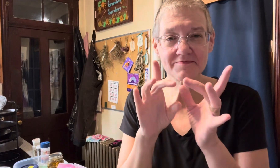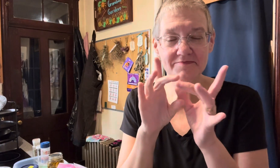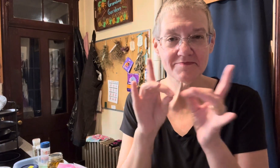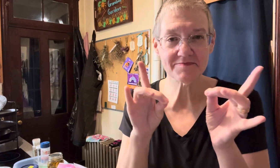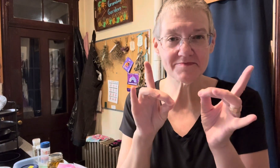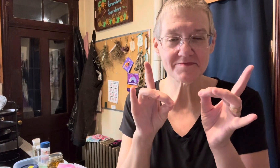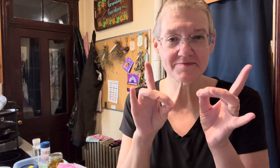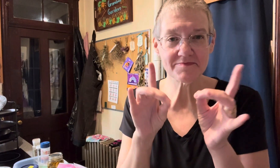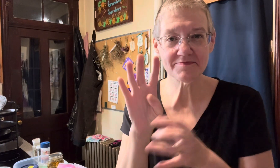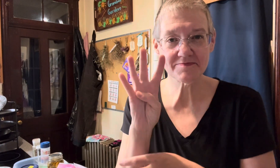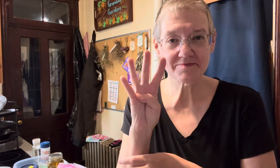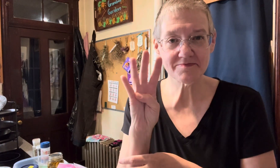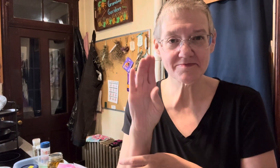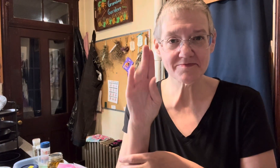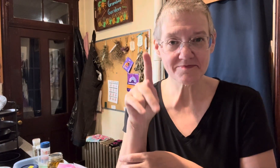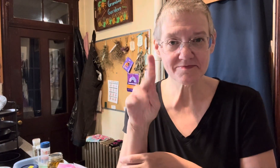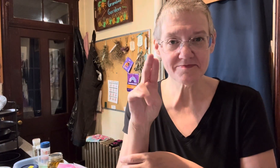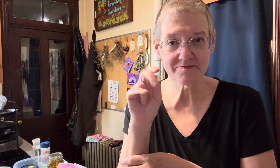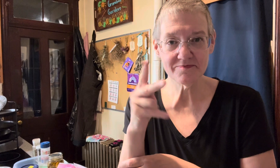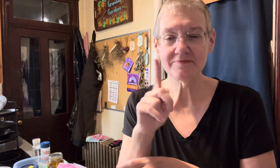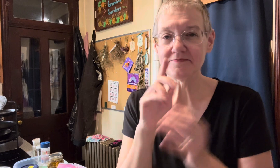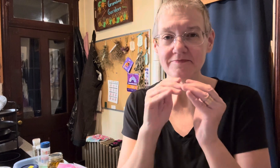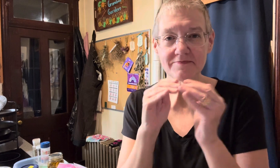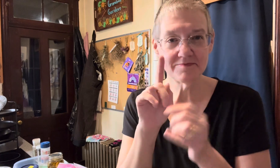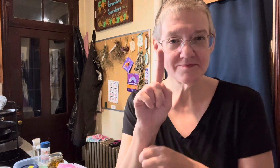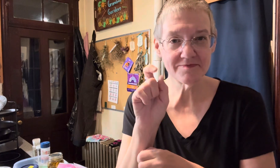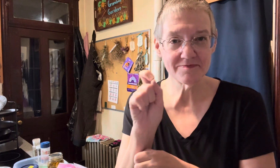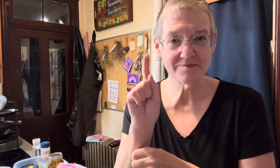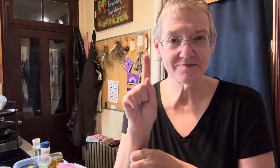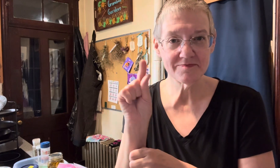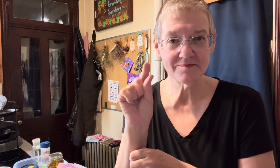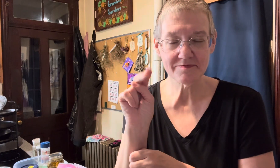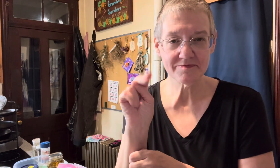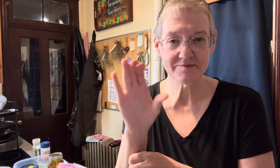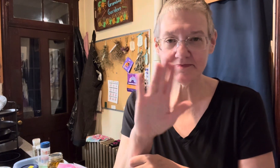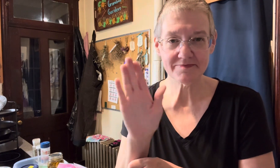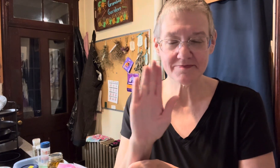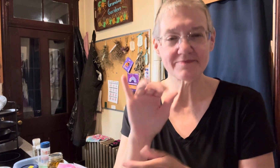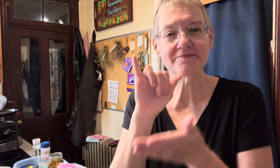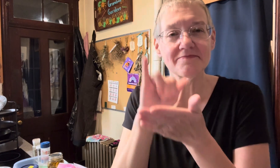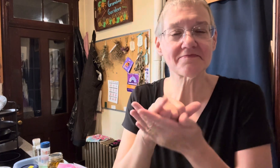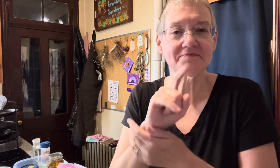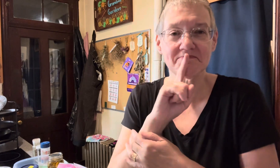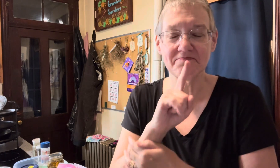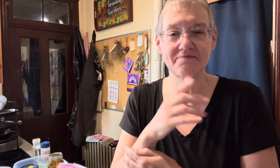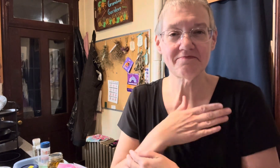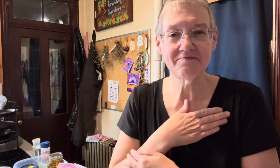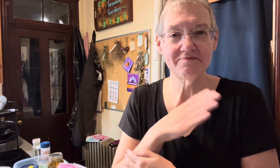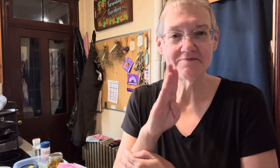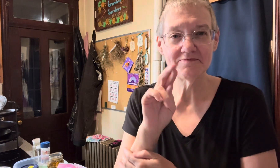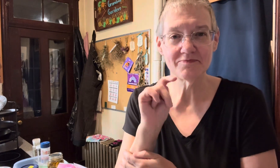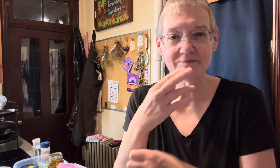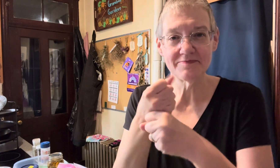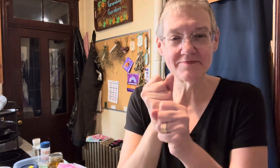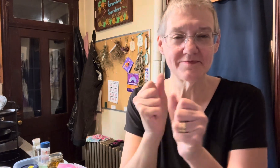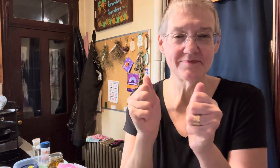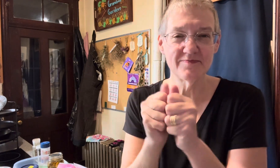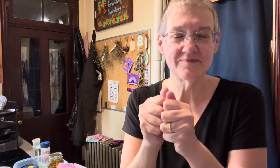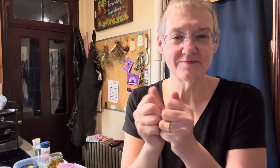On a recent prep video, I said that the 4 cups of broth I reduced to 1 was 1.1 grams of net carbs, but no, that's when I make my broth